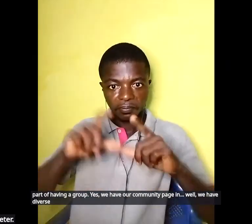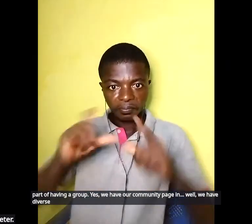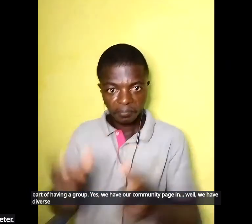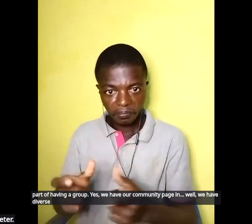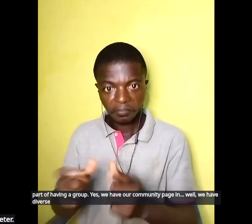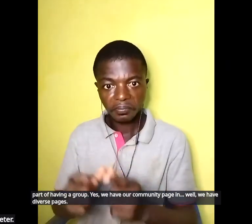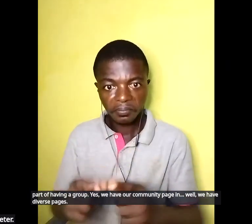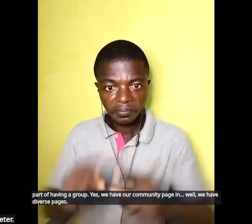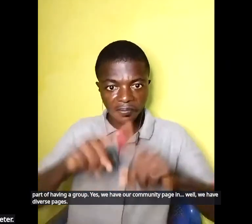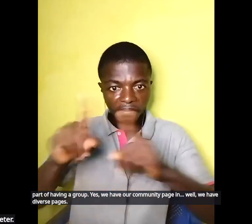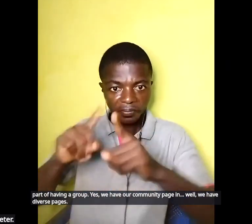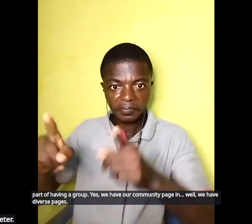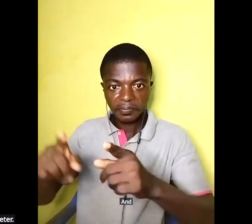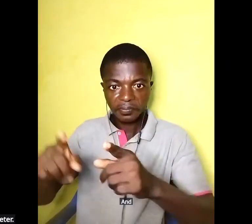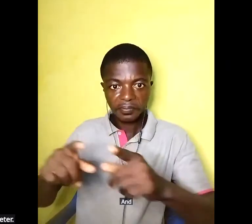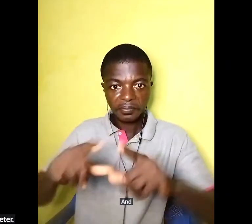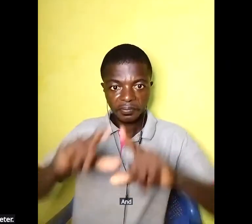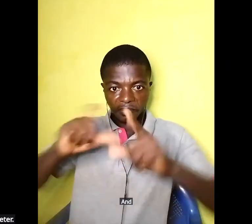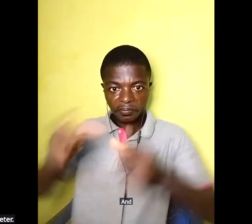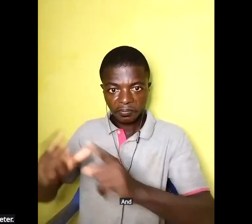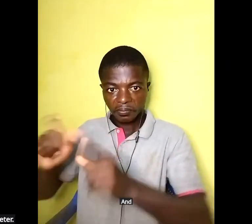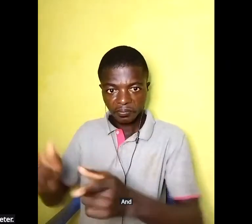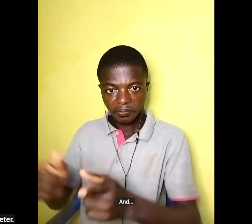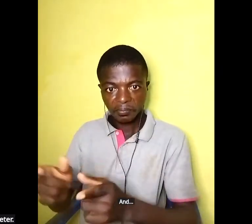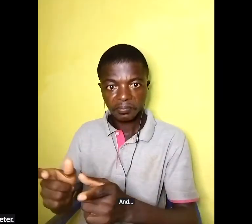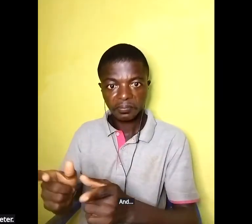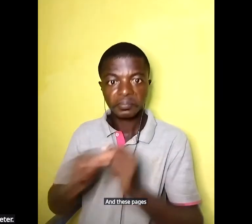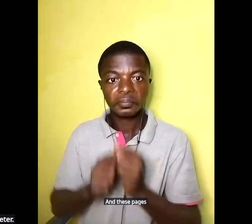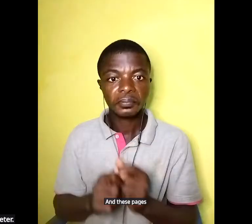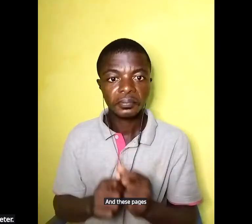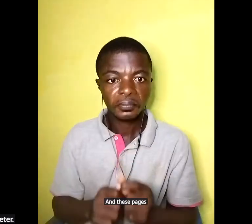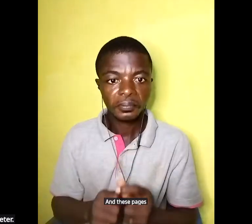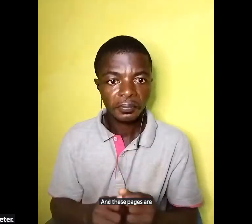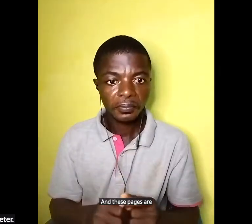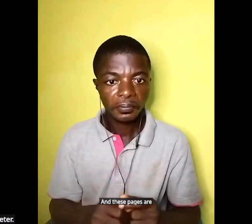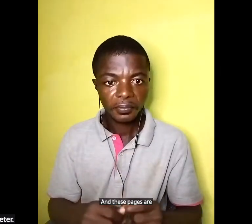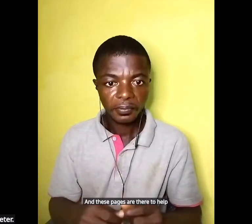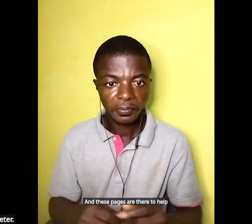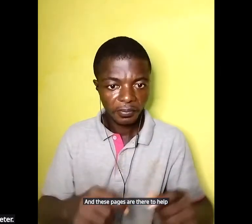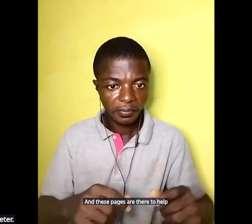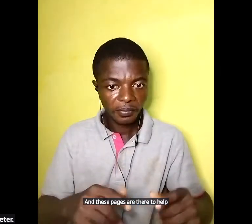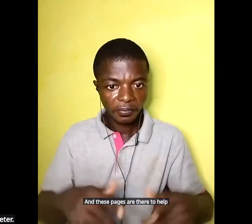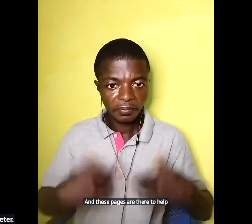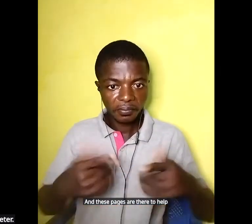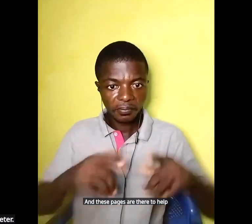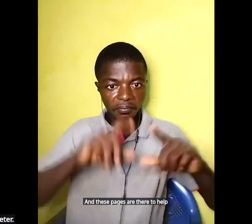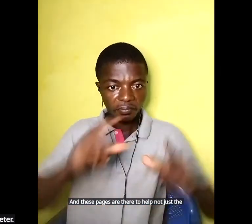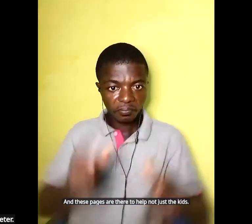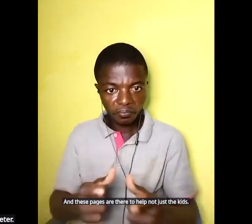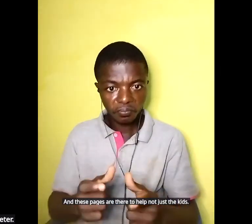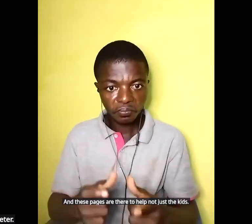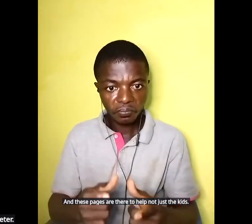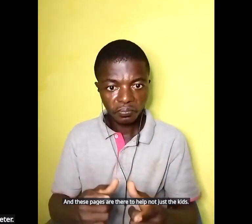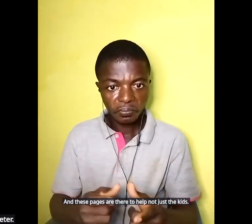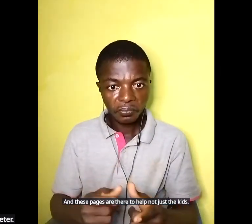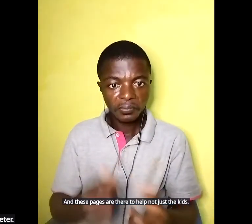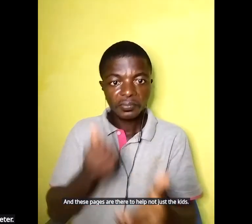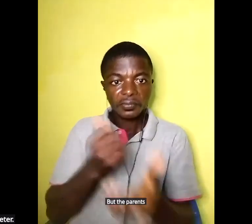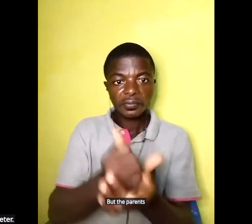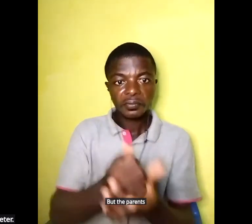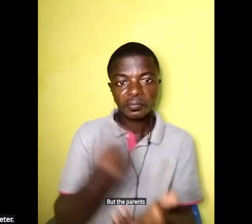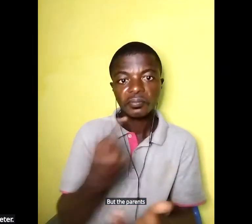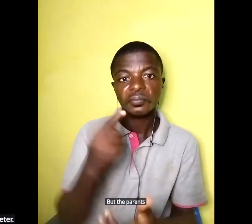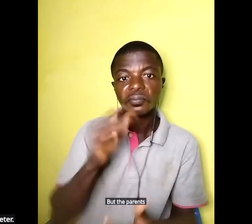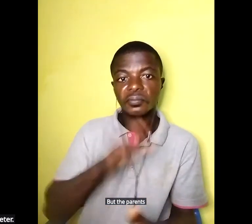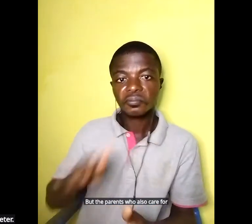pages, and these pages are there to help not just the kids, but the parents who also care